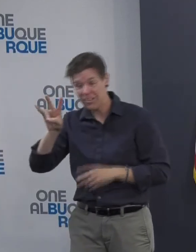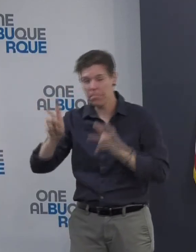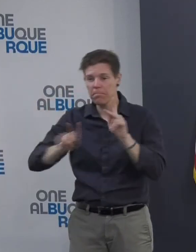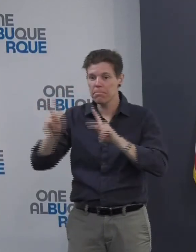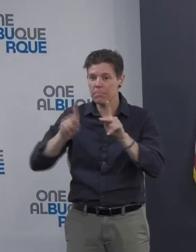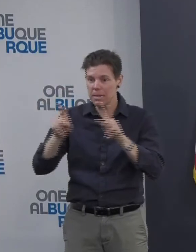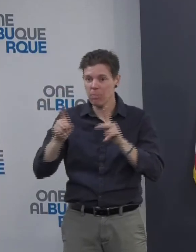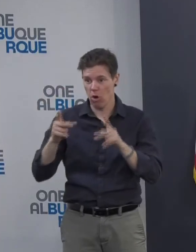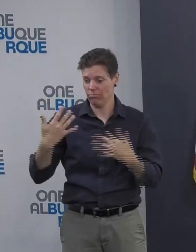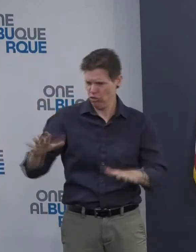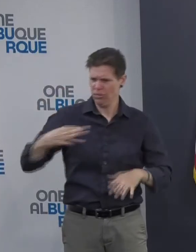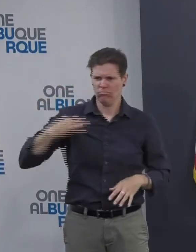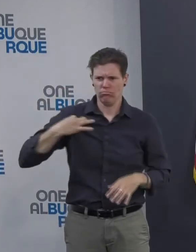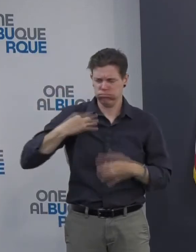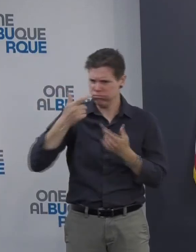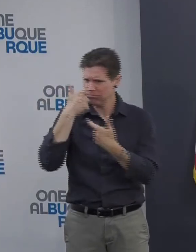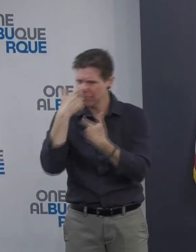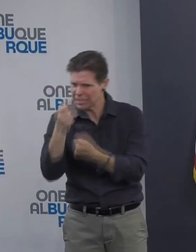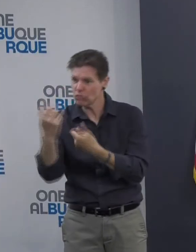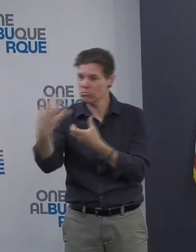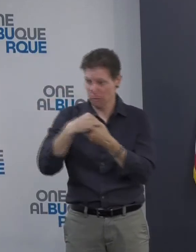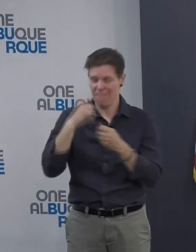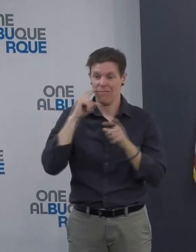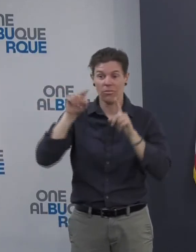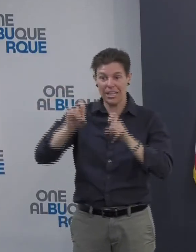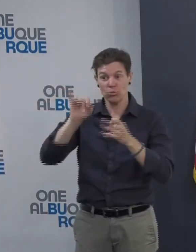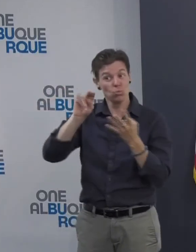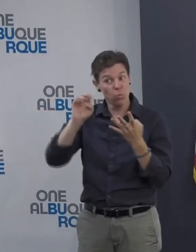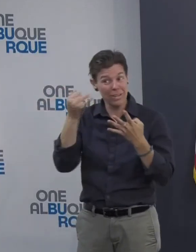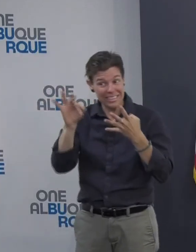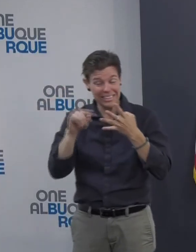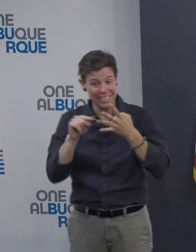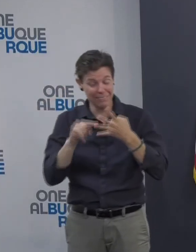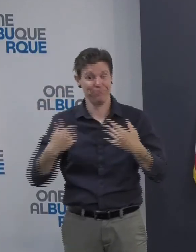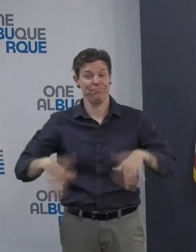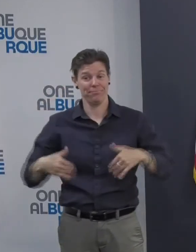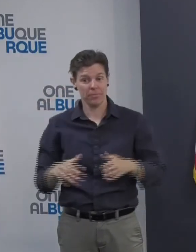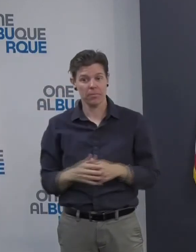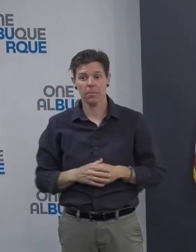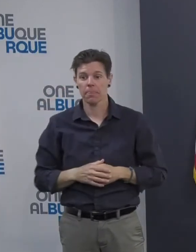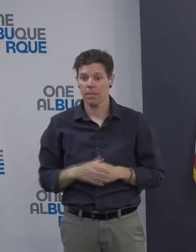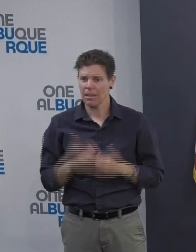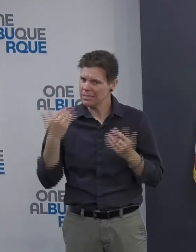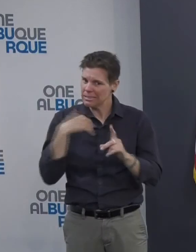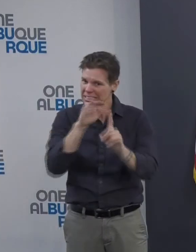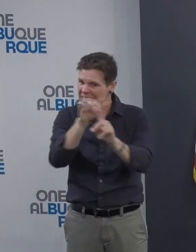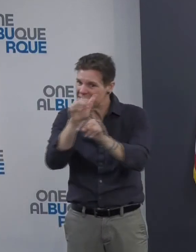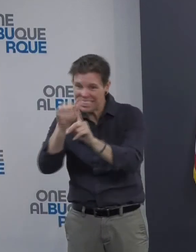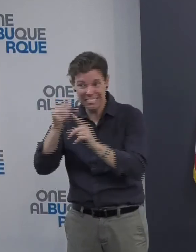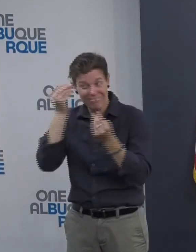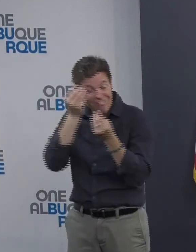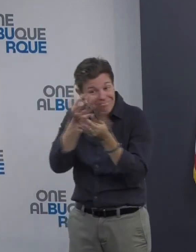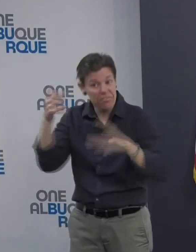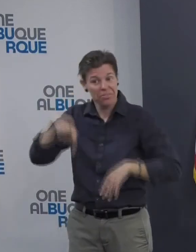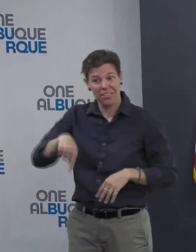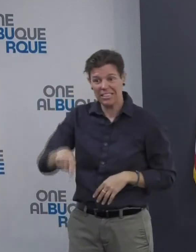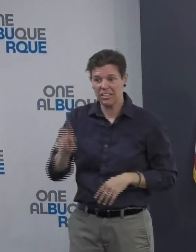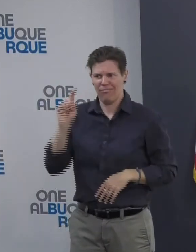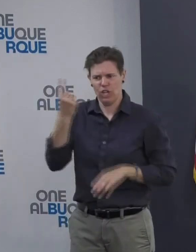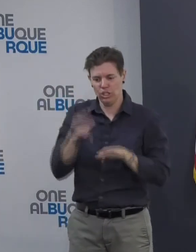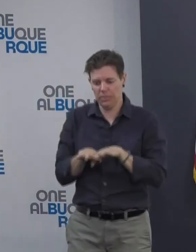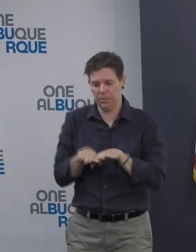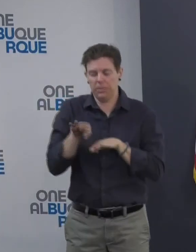have applied to test. And again, it's the initial process. As a recruiting unit, our job is to get people to